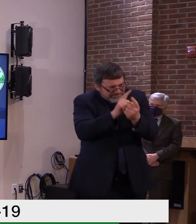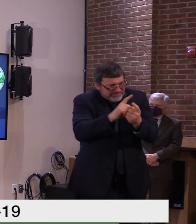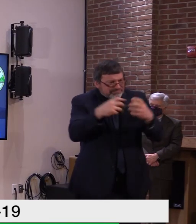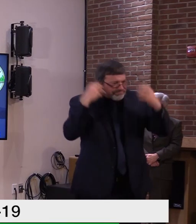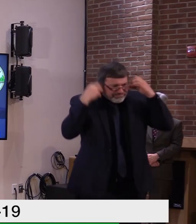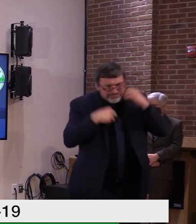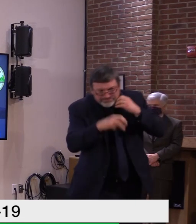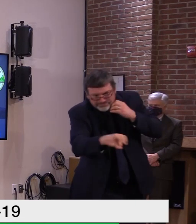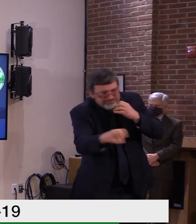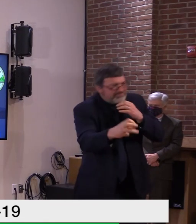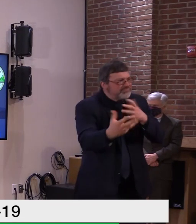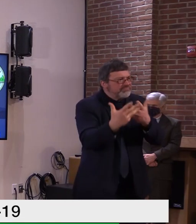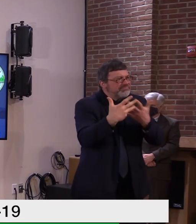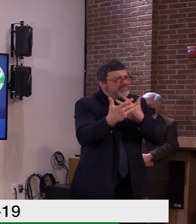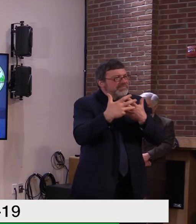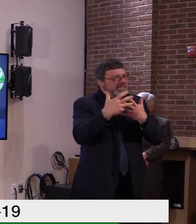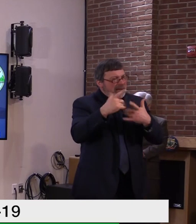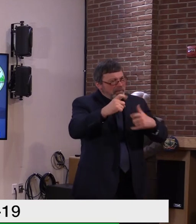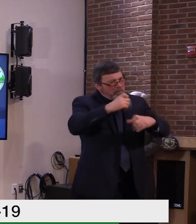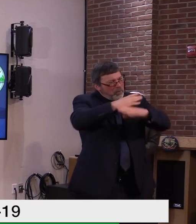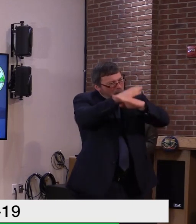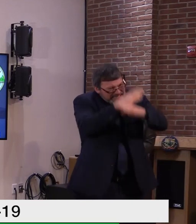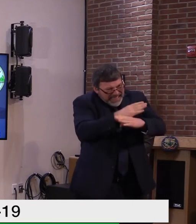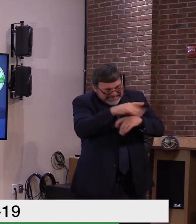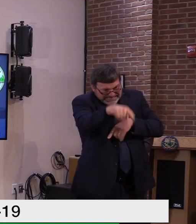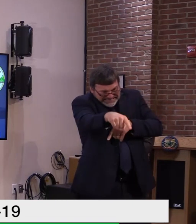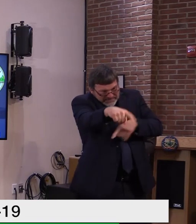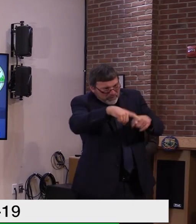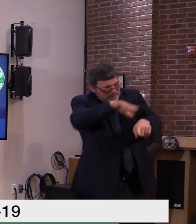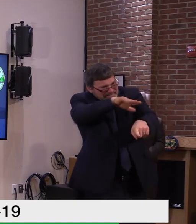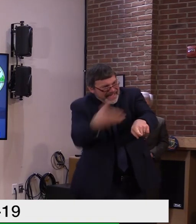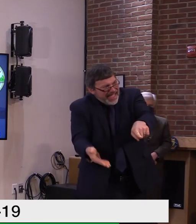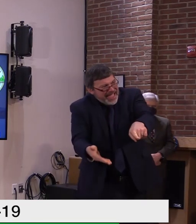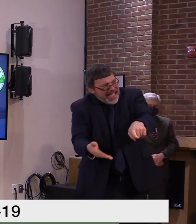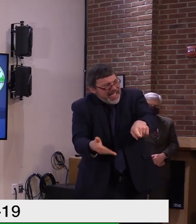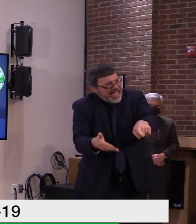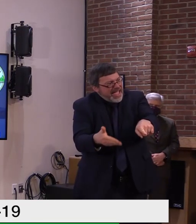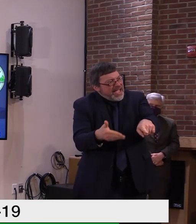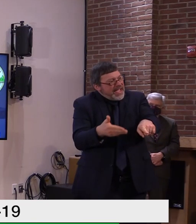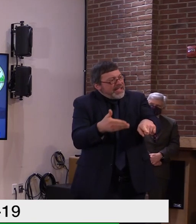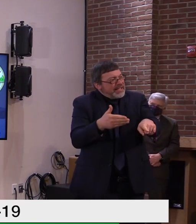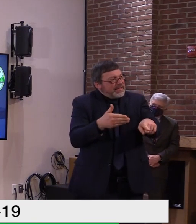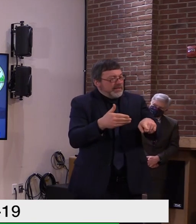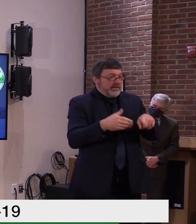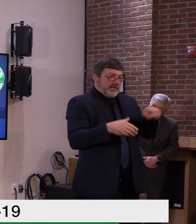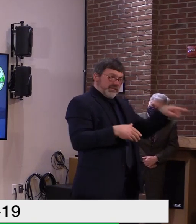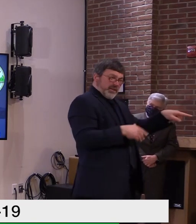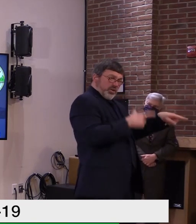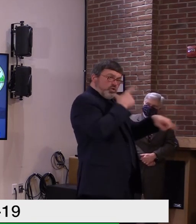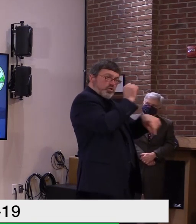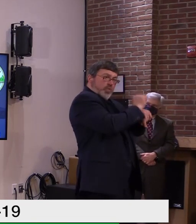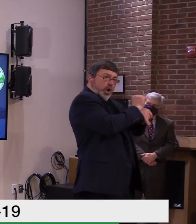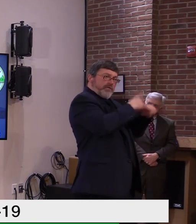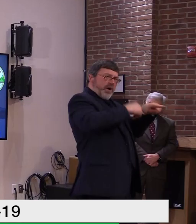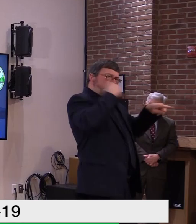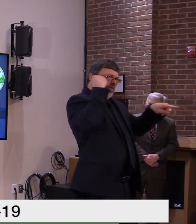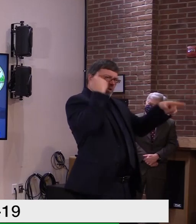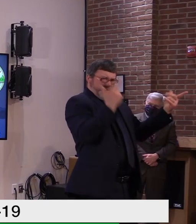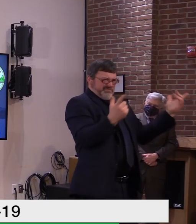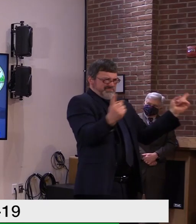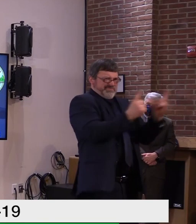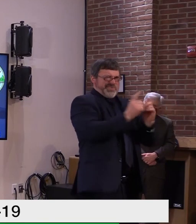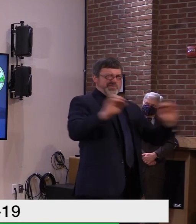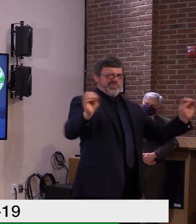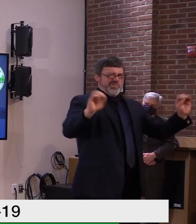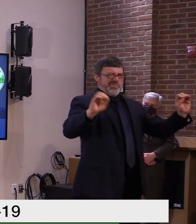trying to do, is make sure that we prevent deaths at this point. We're prioritizing that. So anyone who has public facing